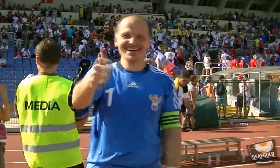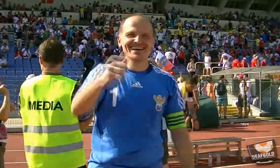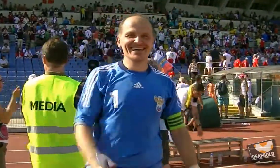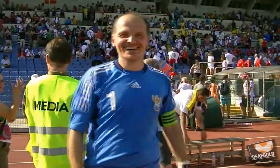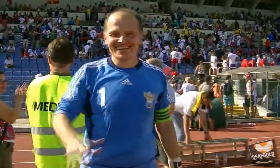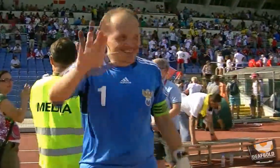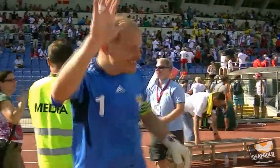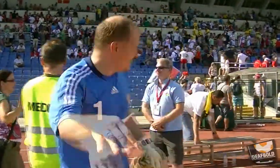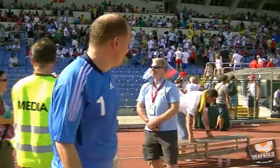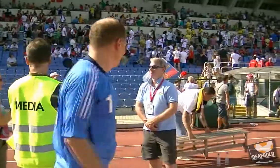Hey!